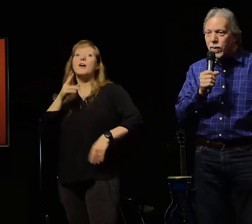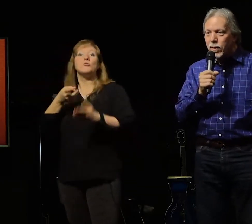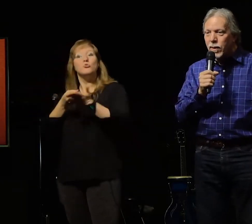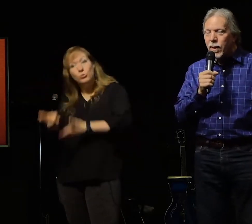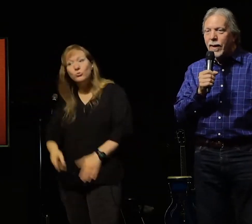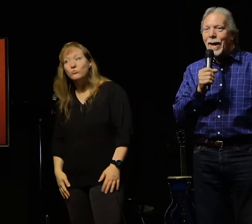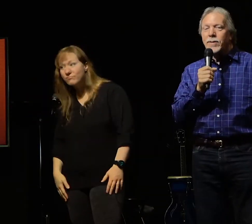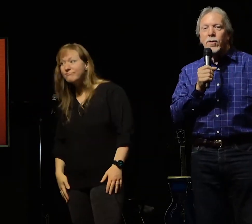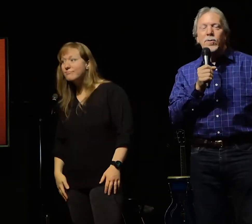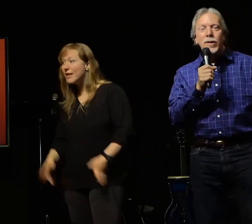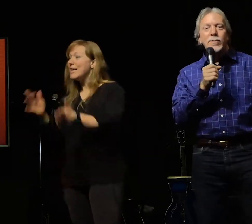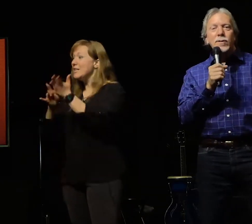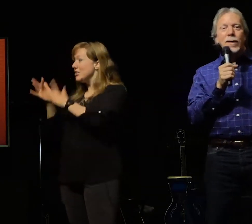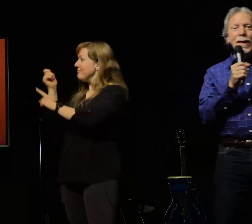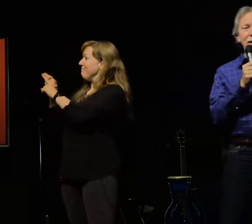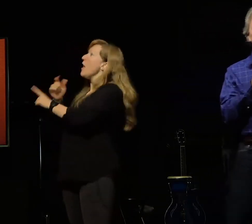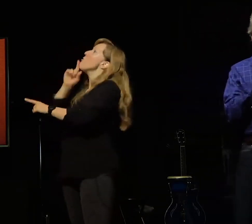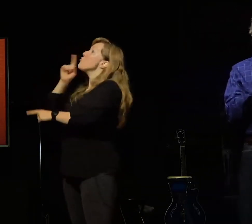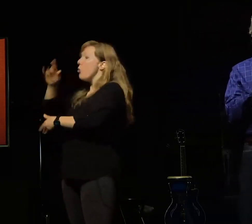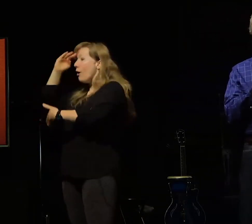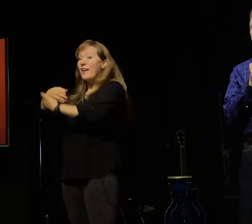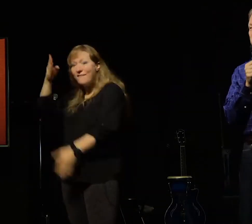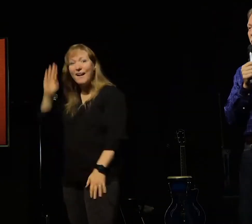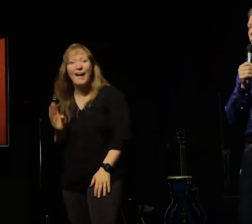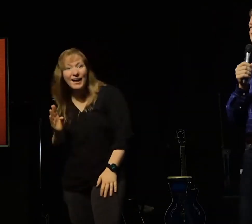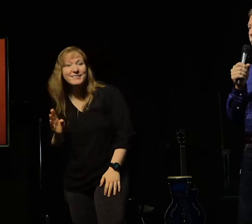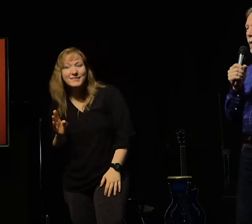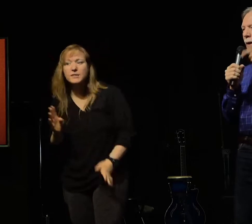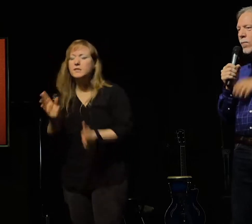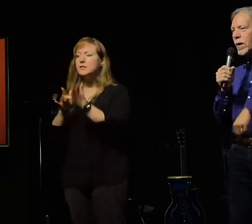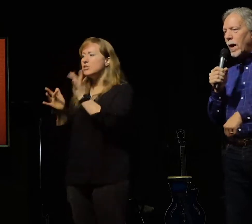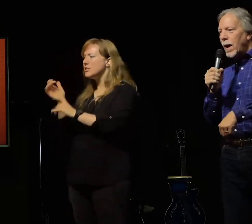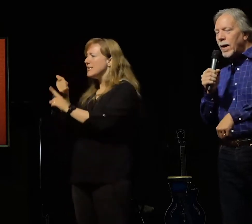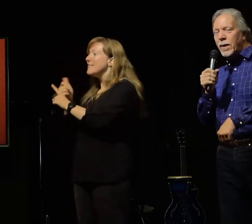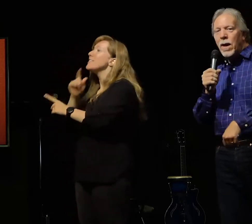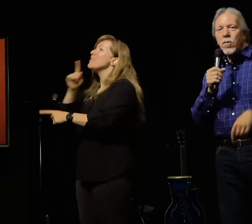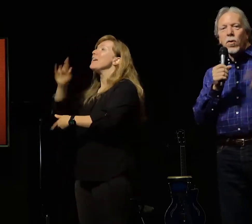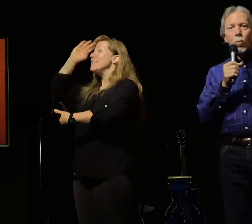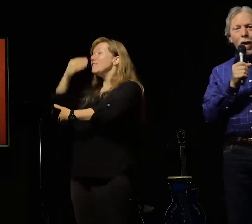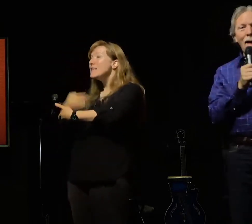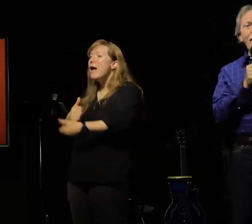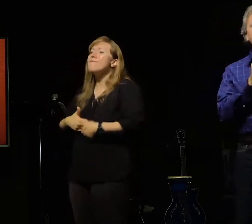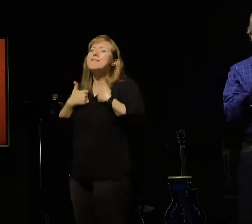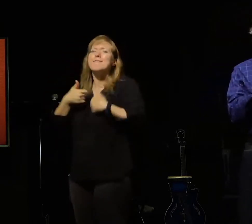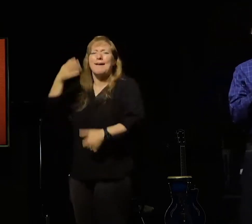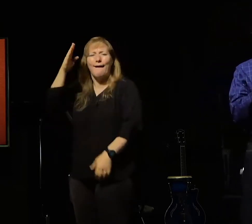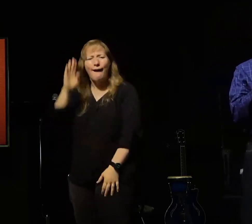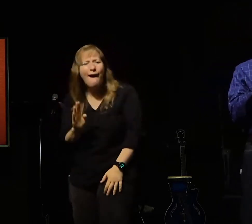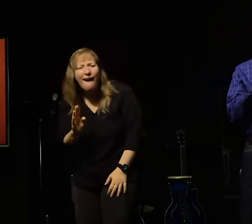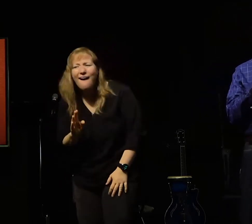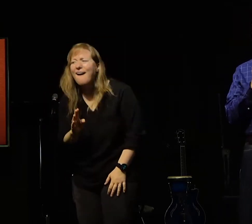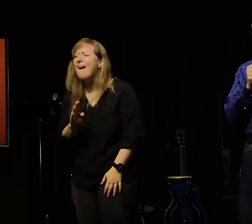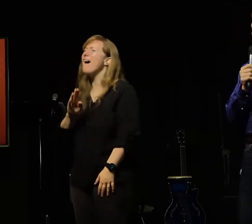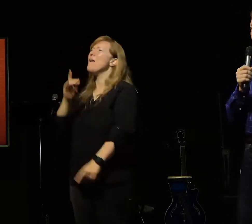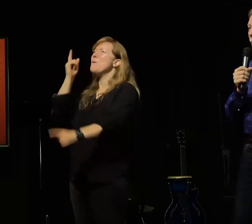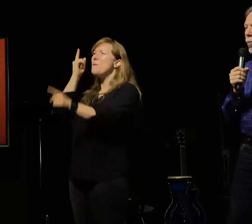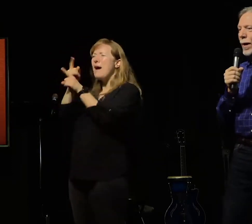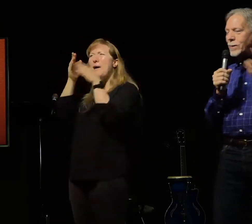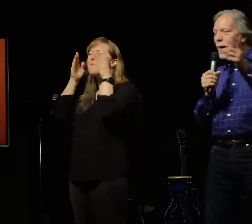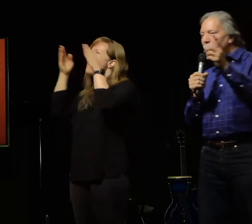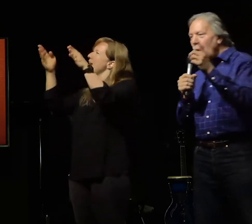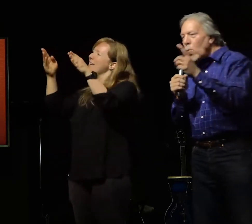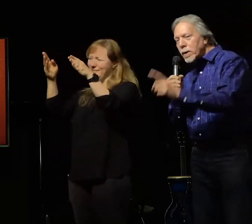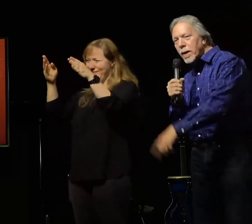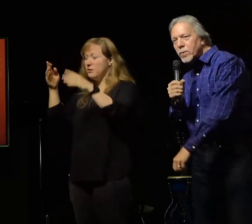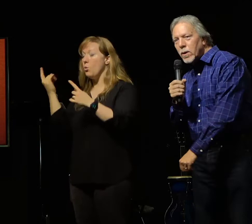truth. That's who Jesus is, the Son of the living God, the way, the truth, and the life. And when he